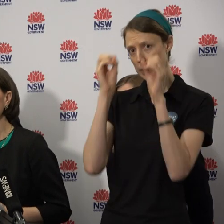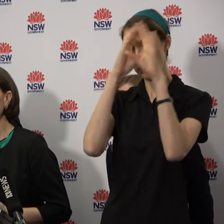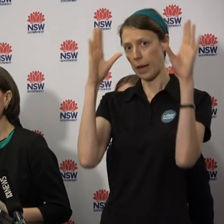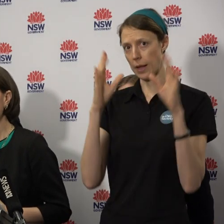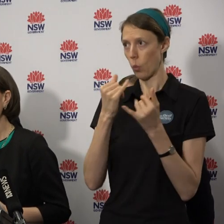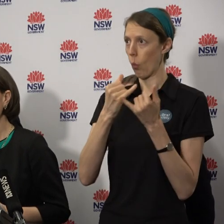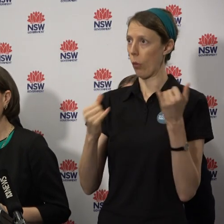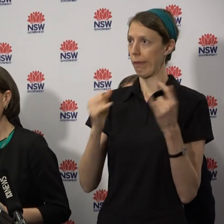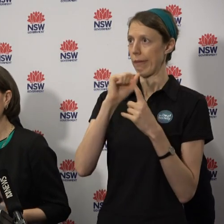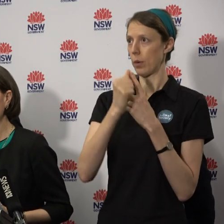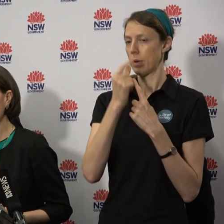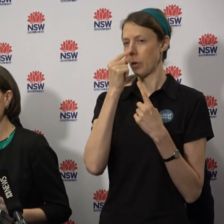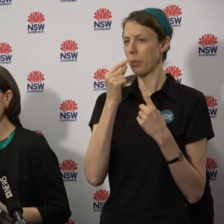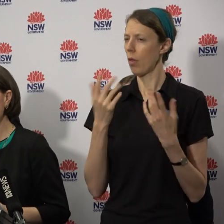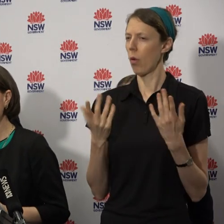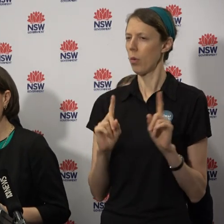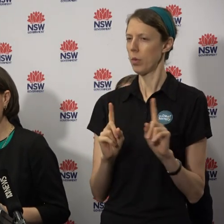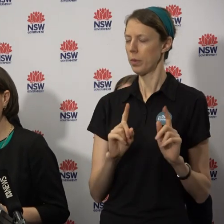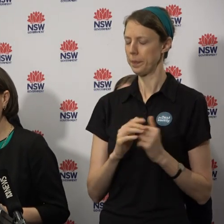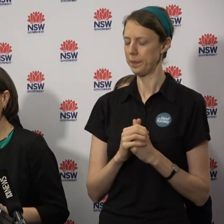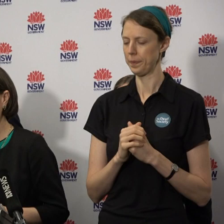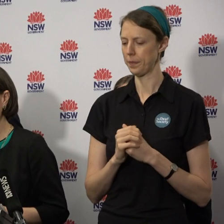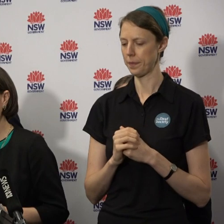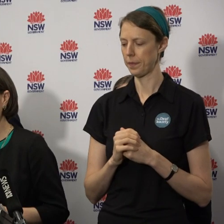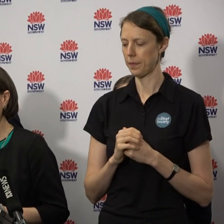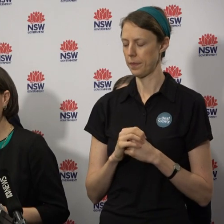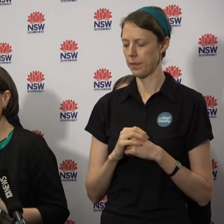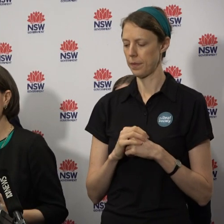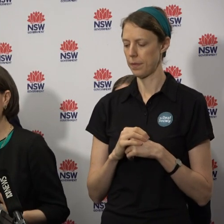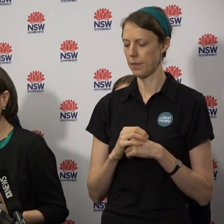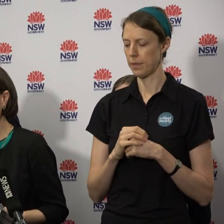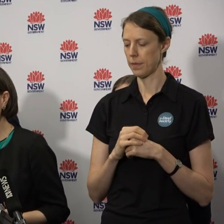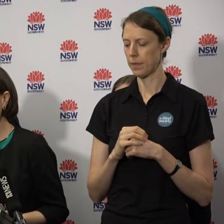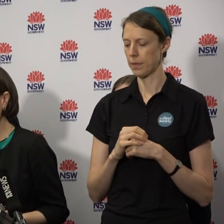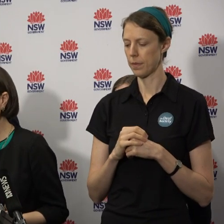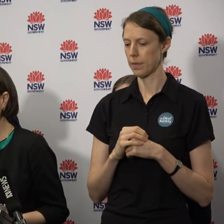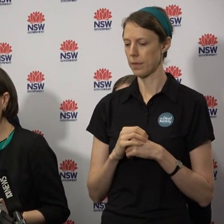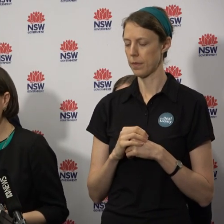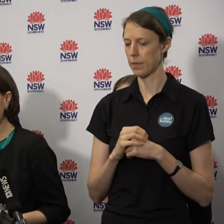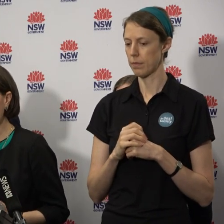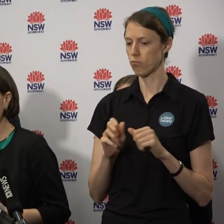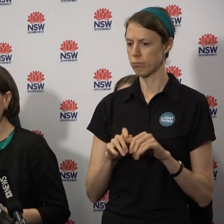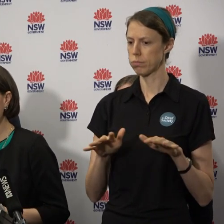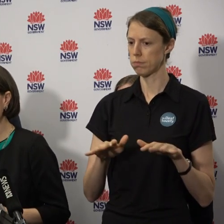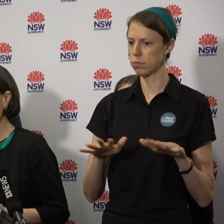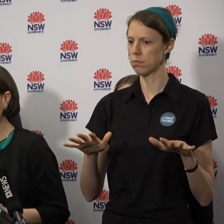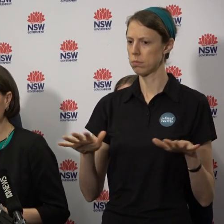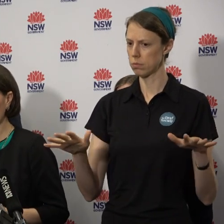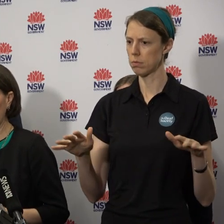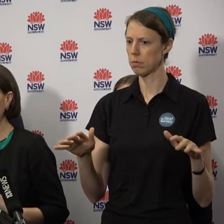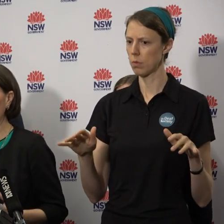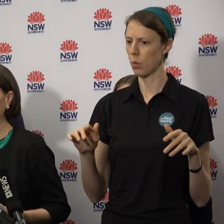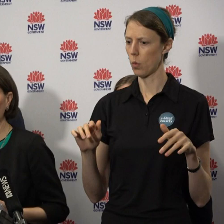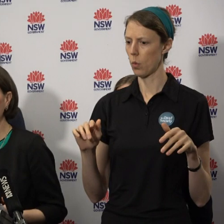you've been warned about? Look, can I say that we estimate, the escalation, there's no doubt that we are